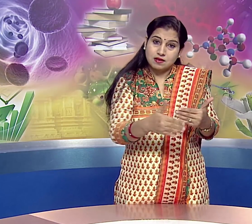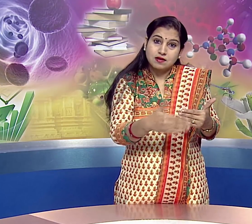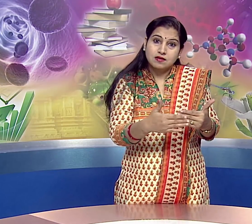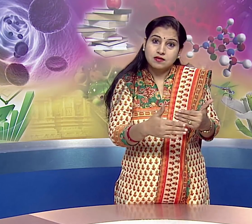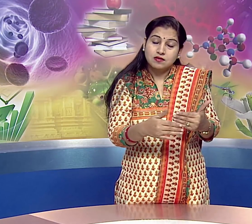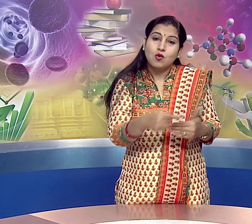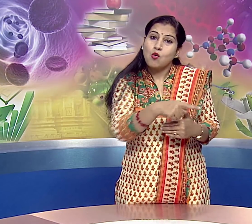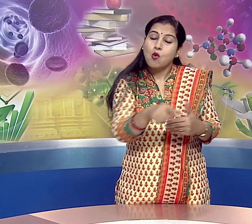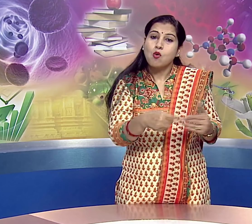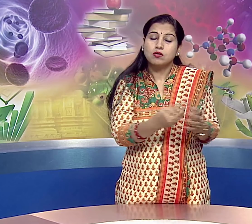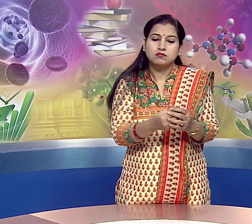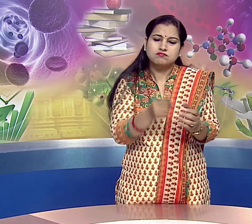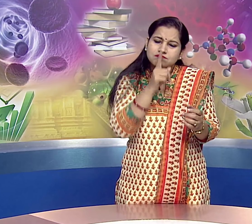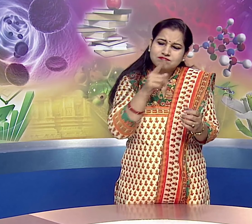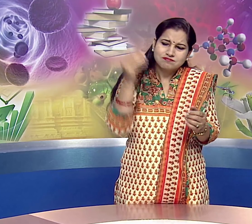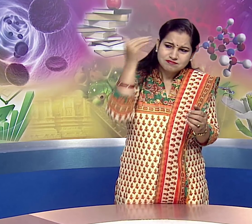on undisturbed.